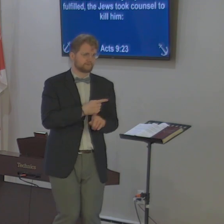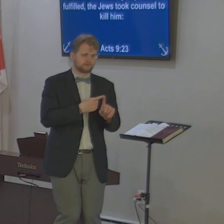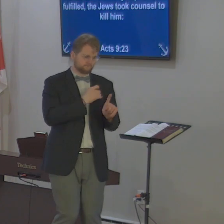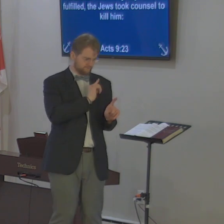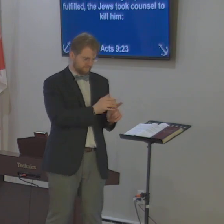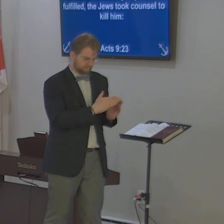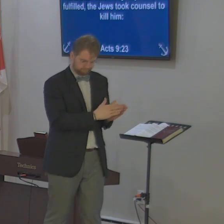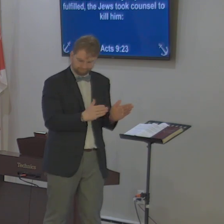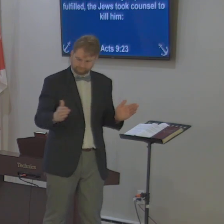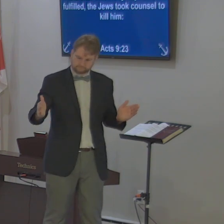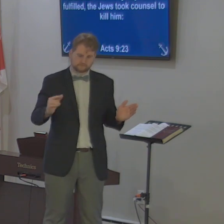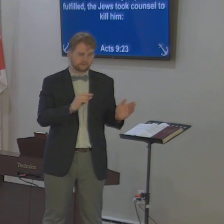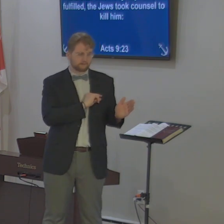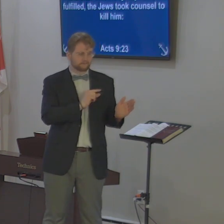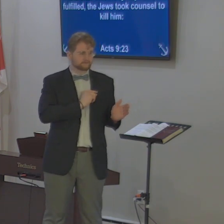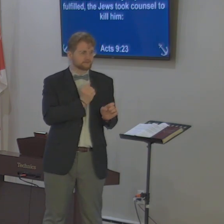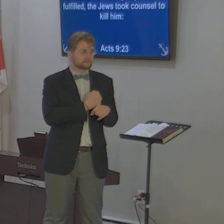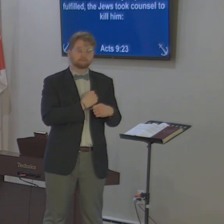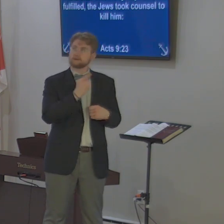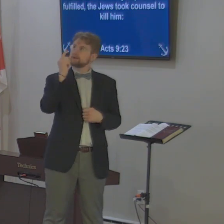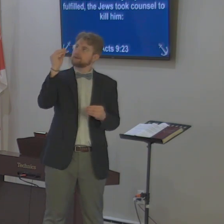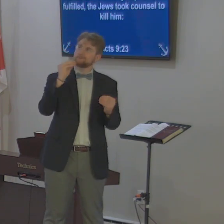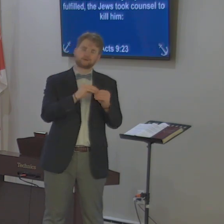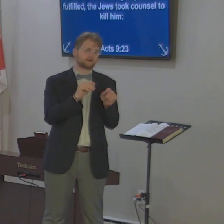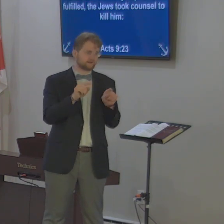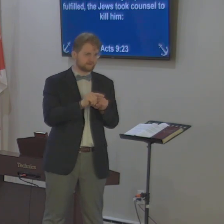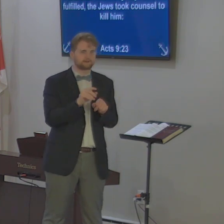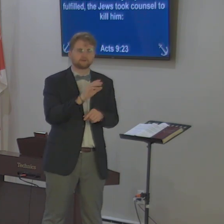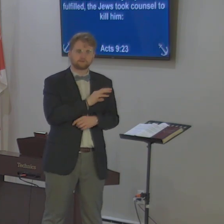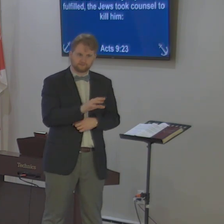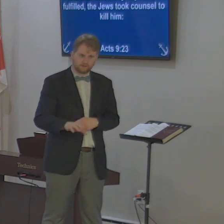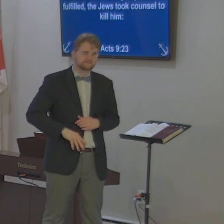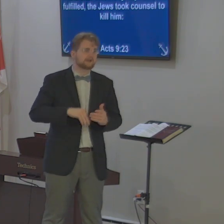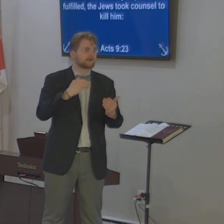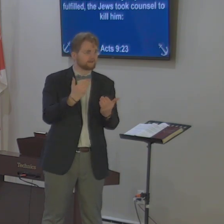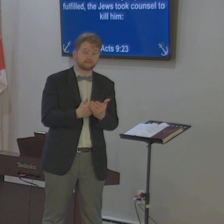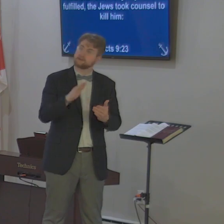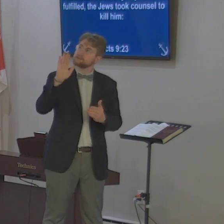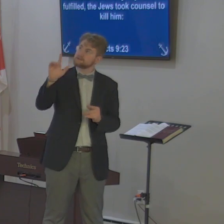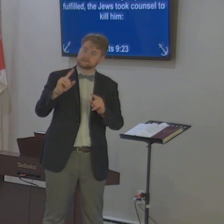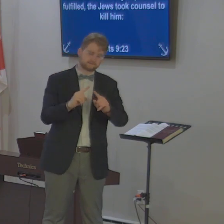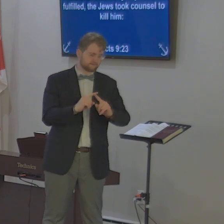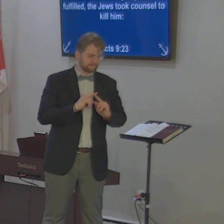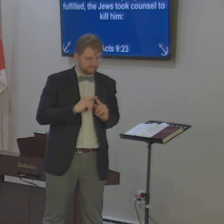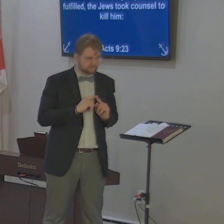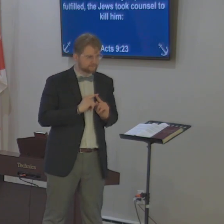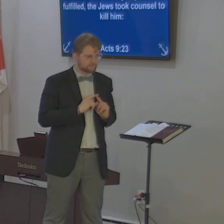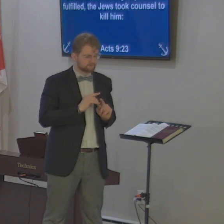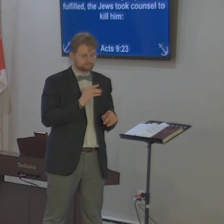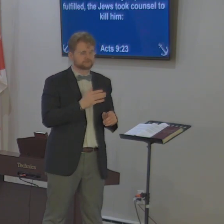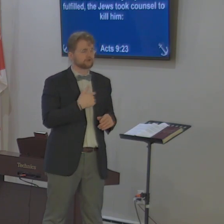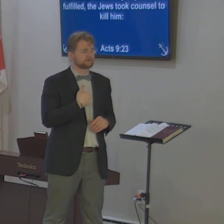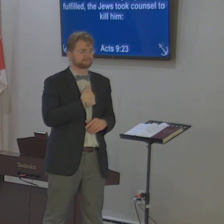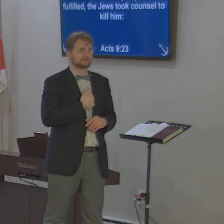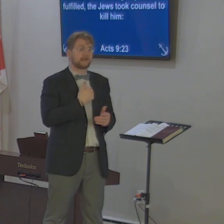on, conviction was to make him more like Christ, really evidencing his salvation and leading to his sanctification.